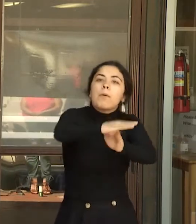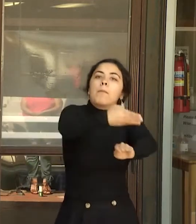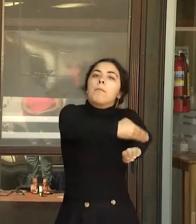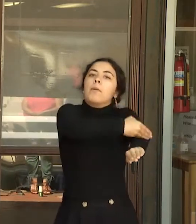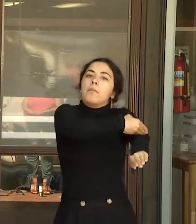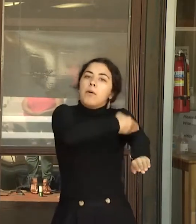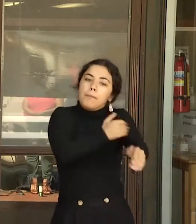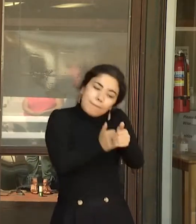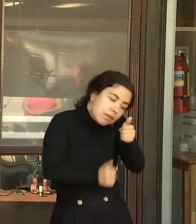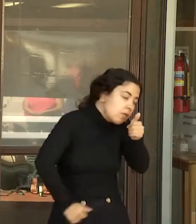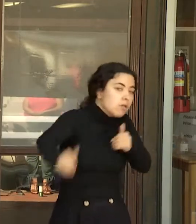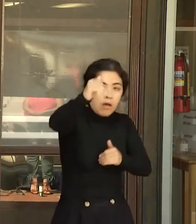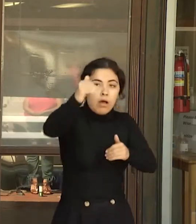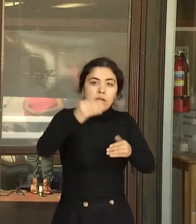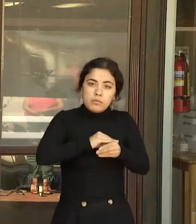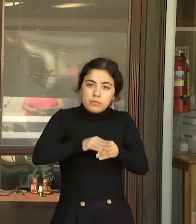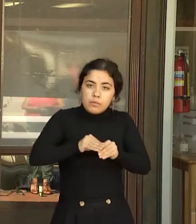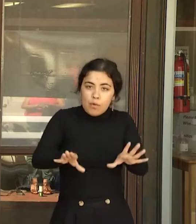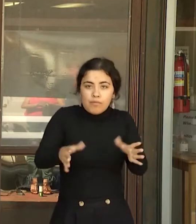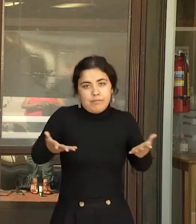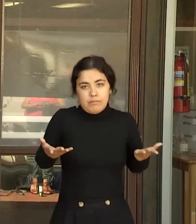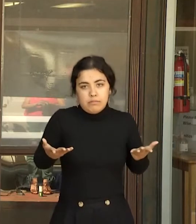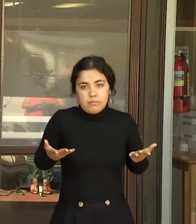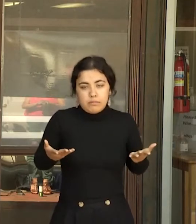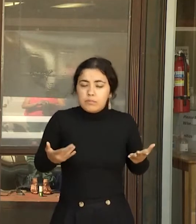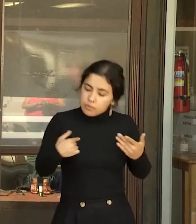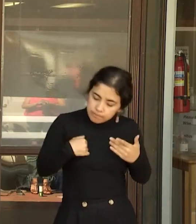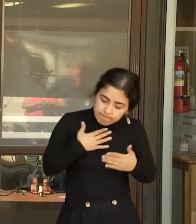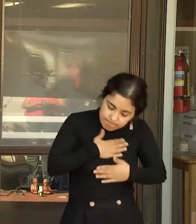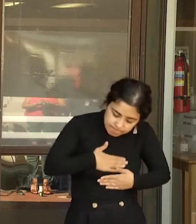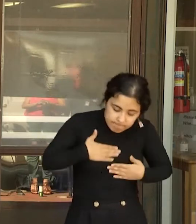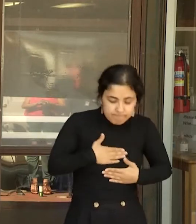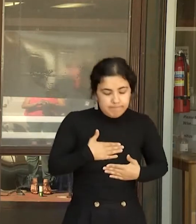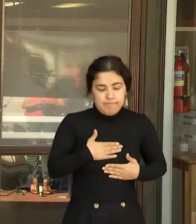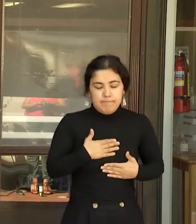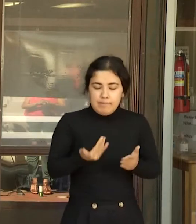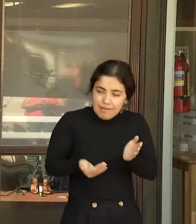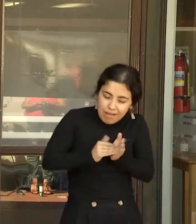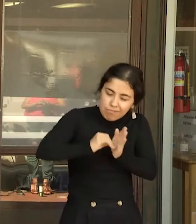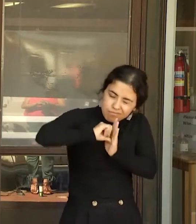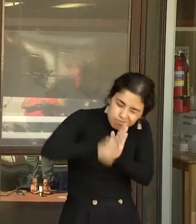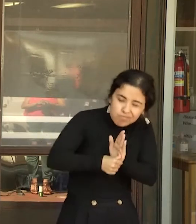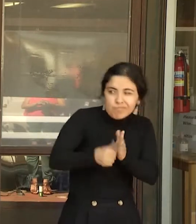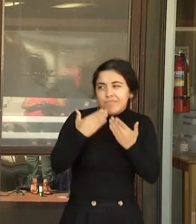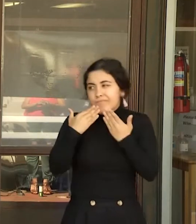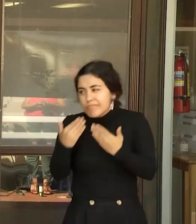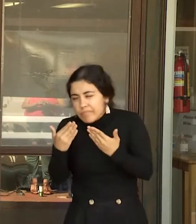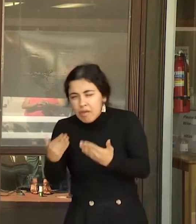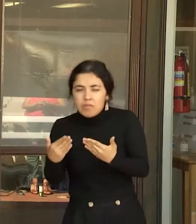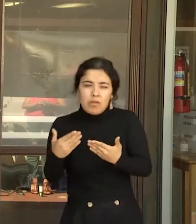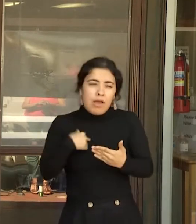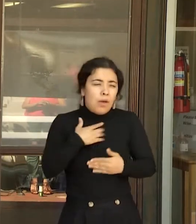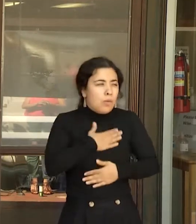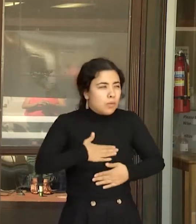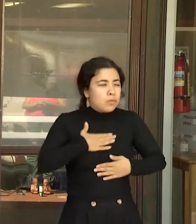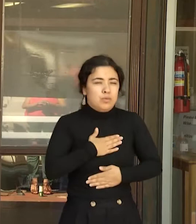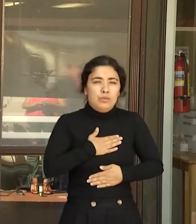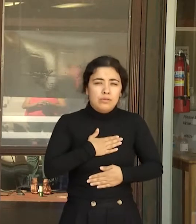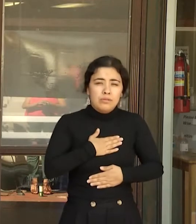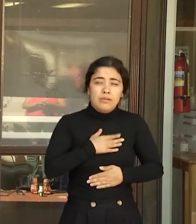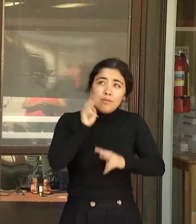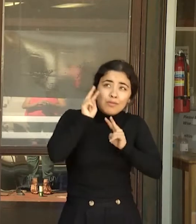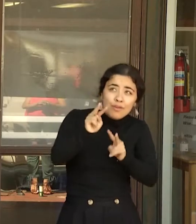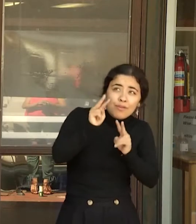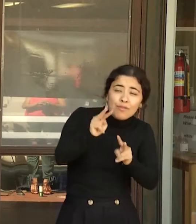beyond this pandemic. So again, I am thankful, I'm grateful. I look forward to those dollars being distributed in a